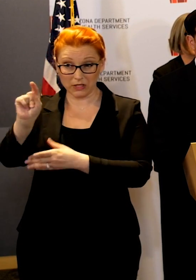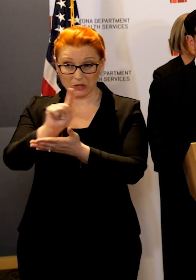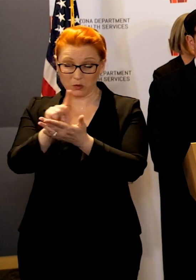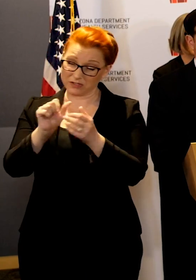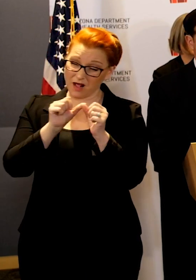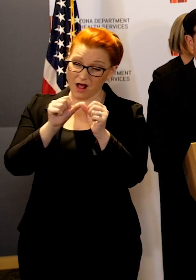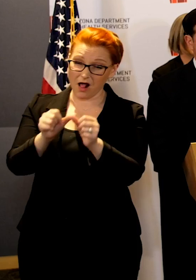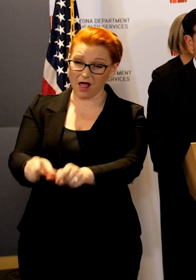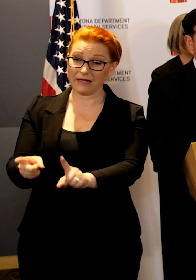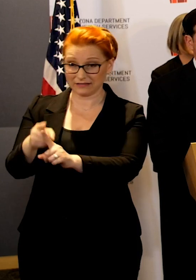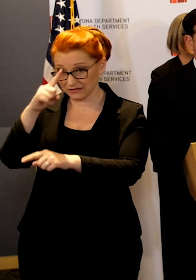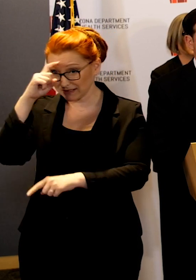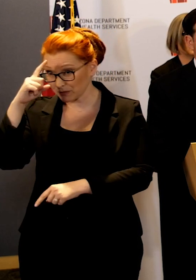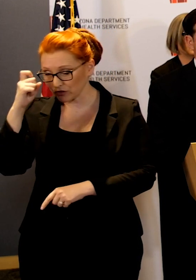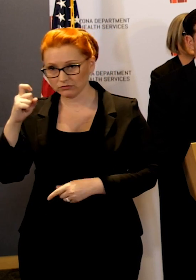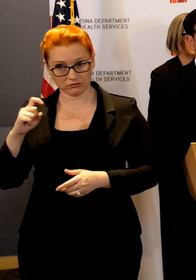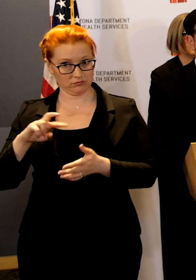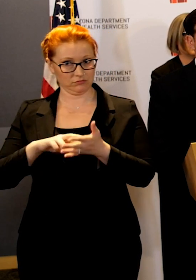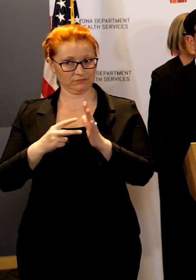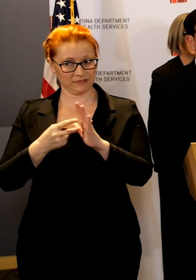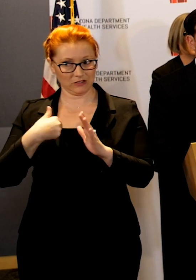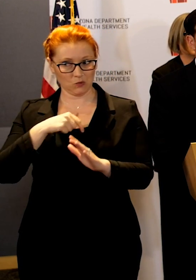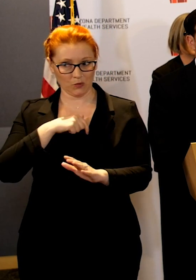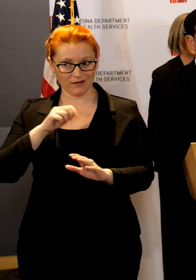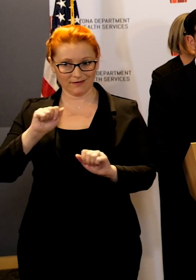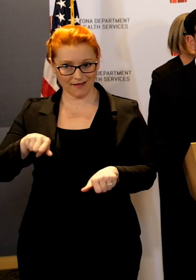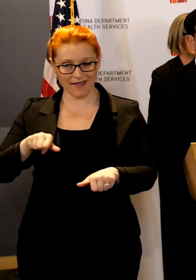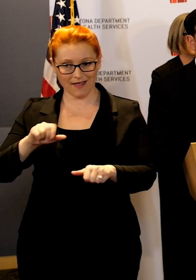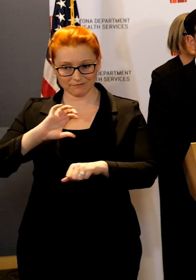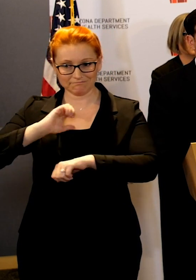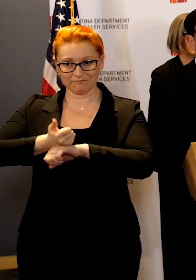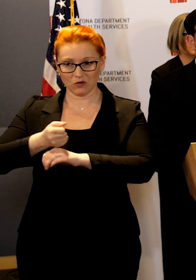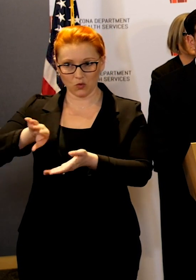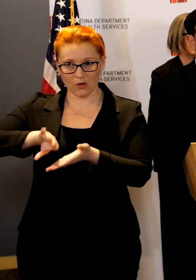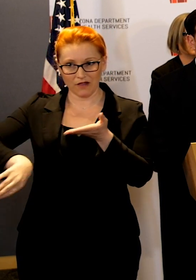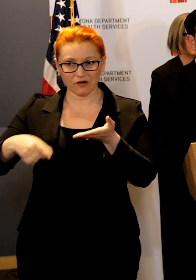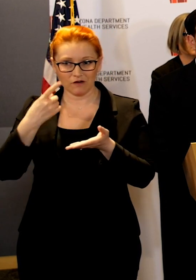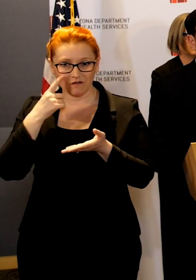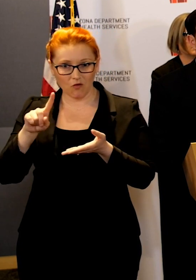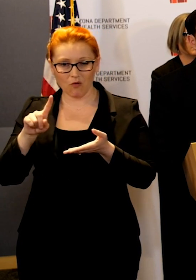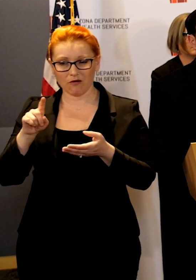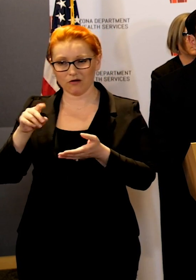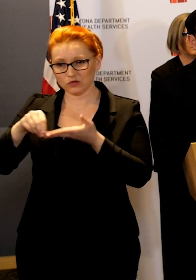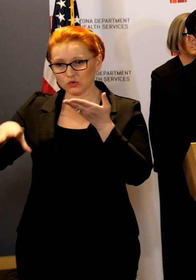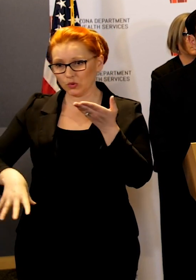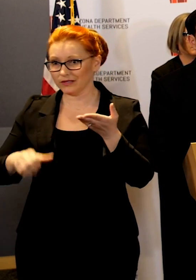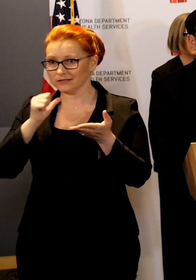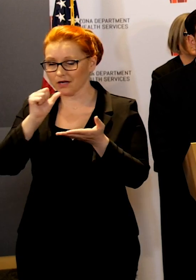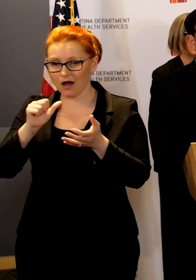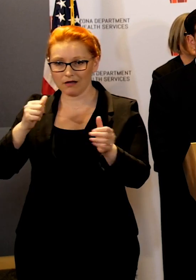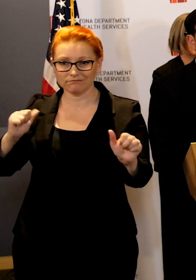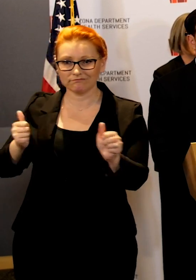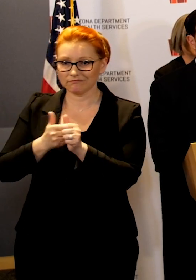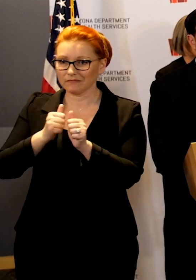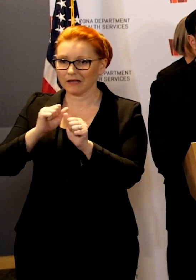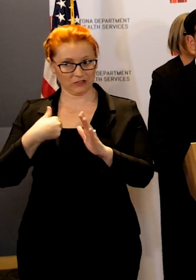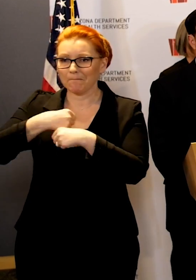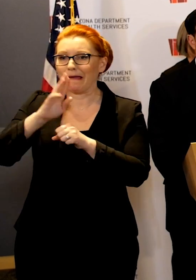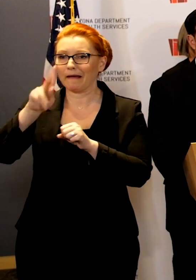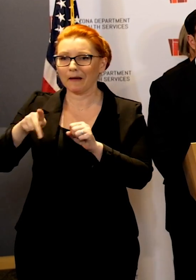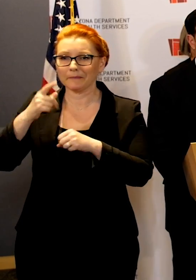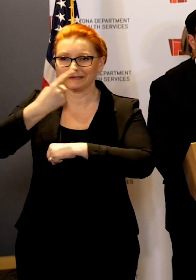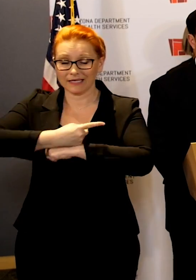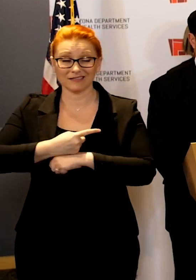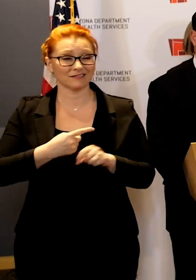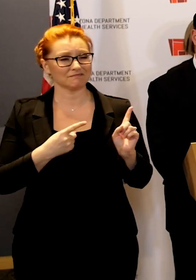would we be able to get a waiver for students not have to make days out? What is the worst case scenario plan? Well, we're still working on the